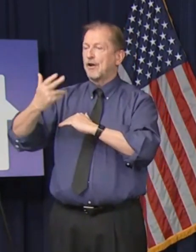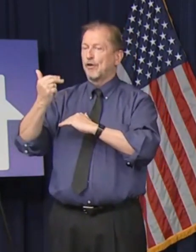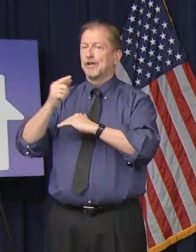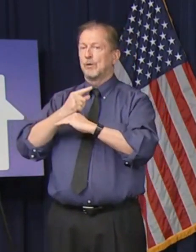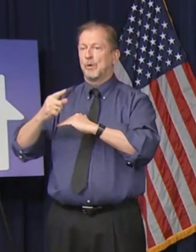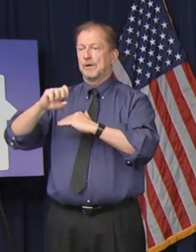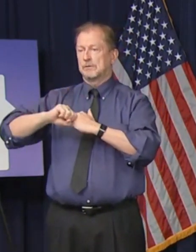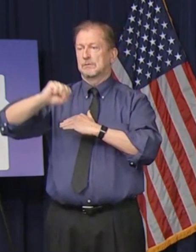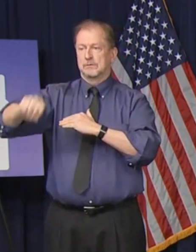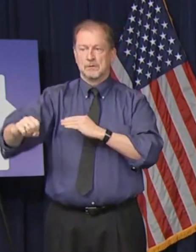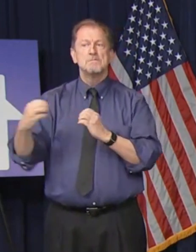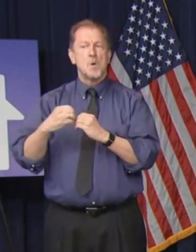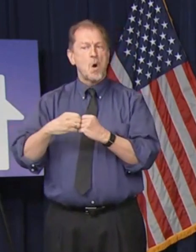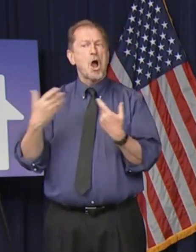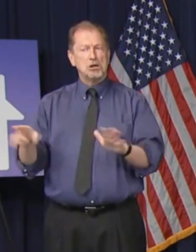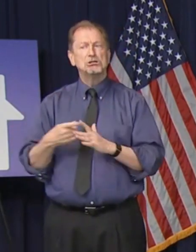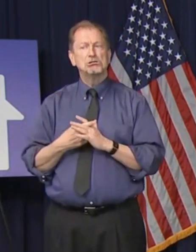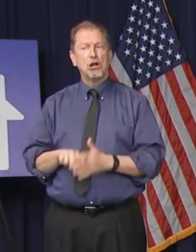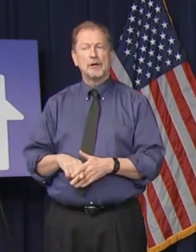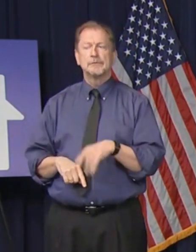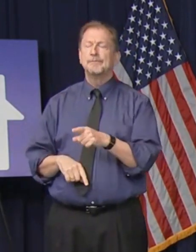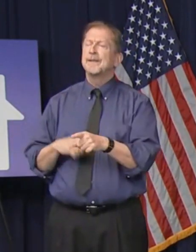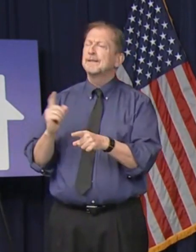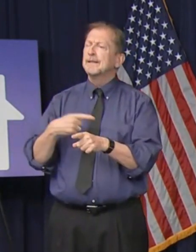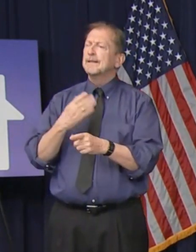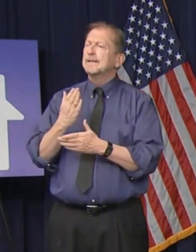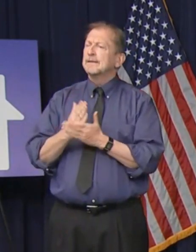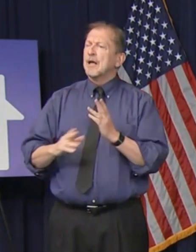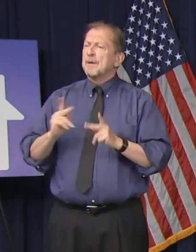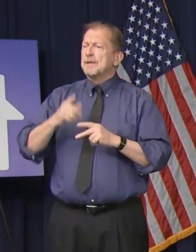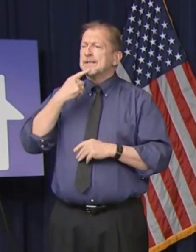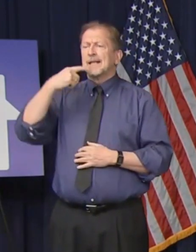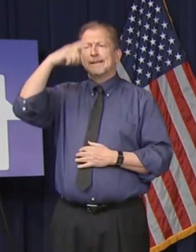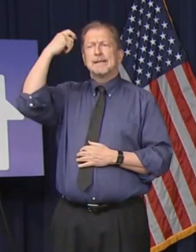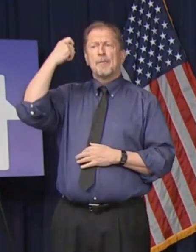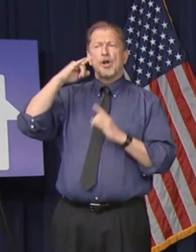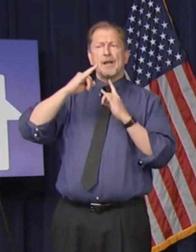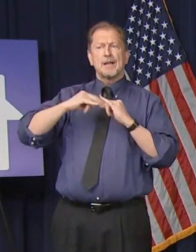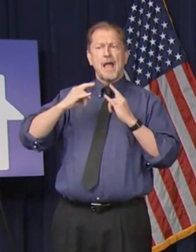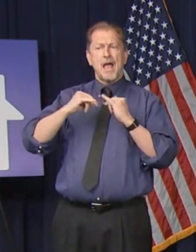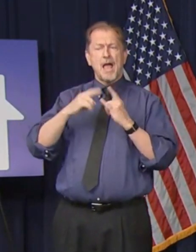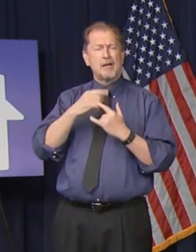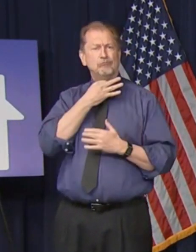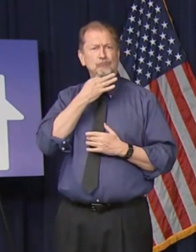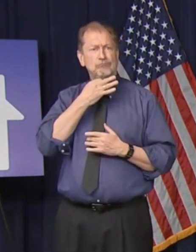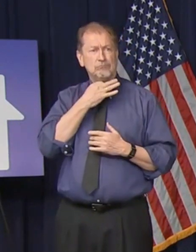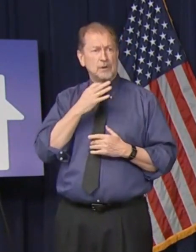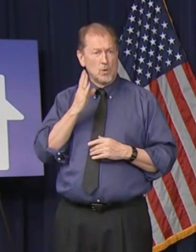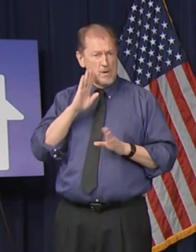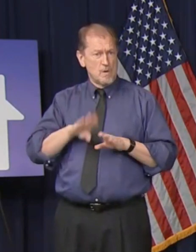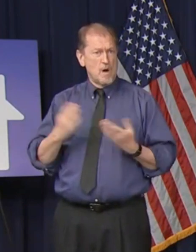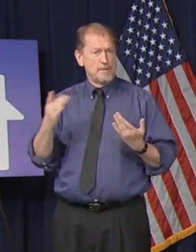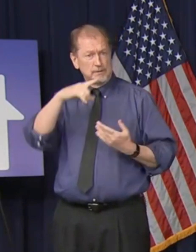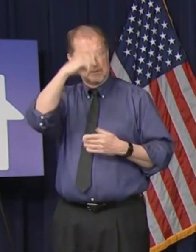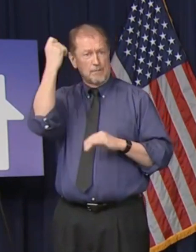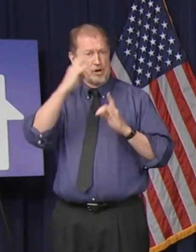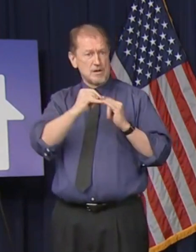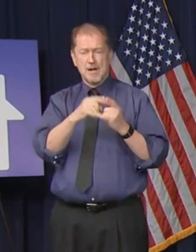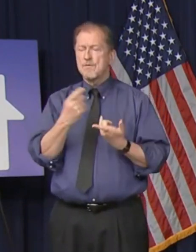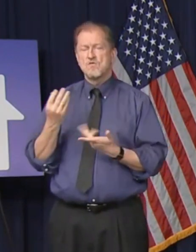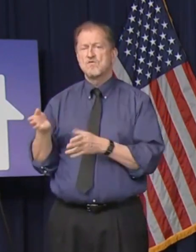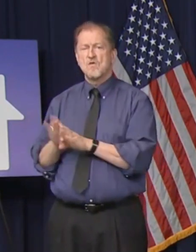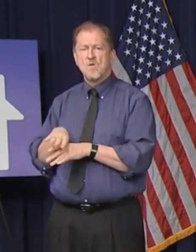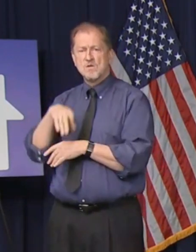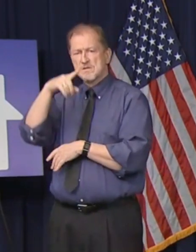Parra, CBS 2. Summer camp business owners and parents say that they are waiting on official word from you to make a decision about whether summer